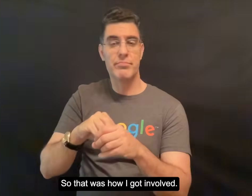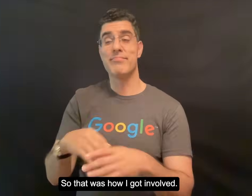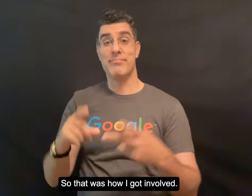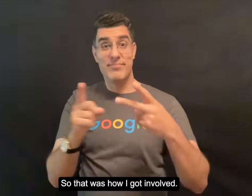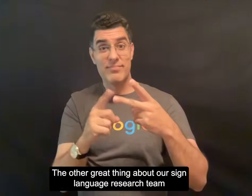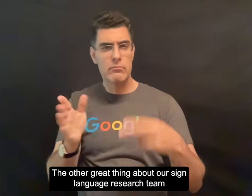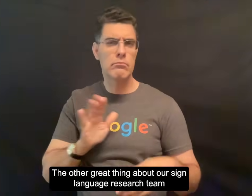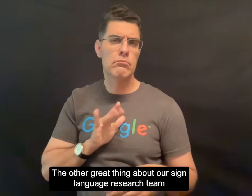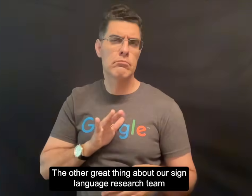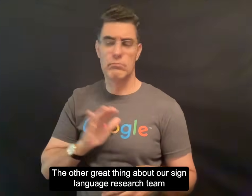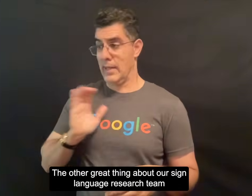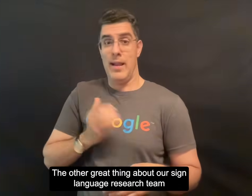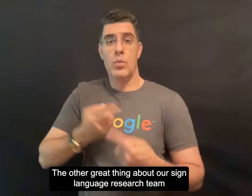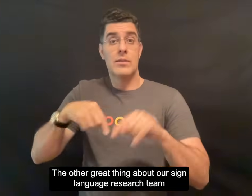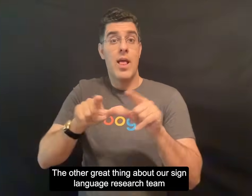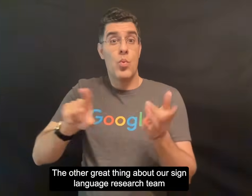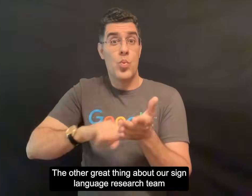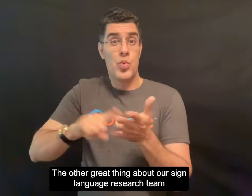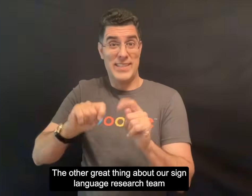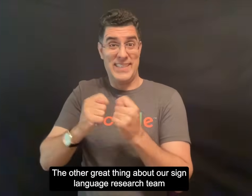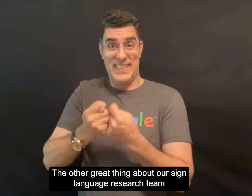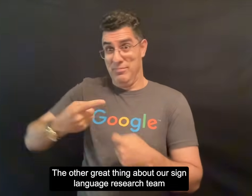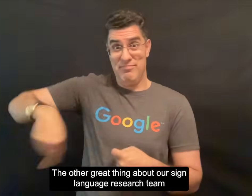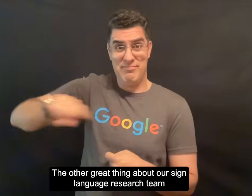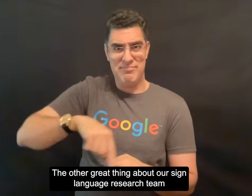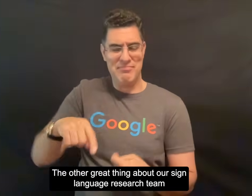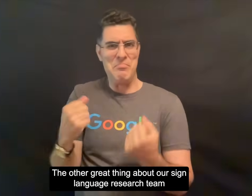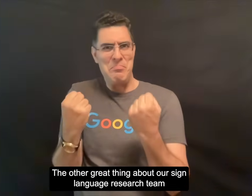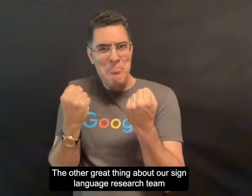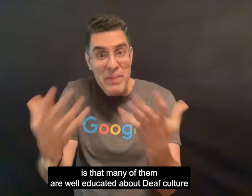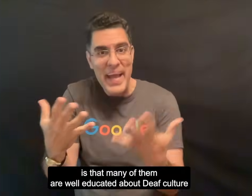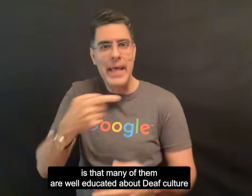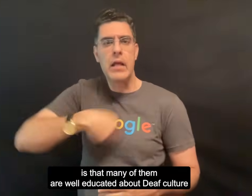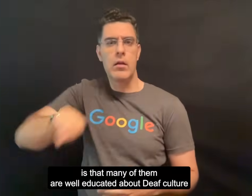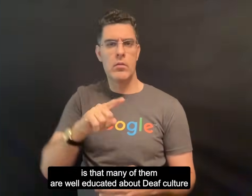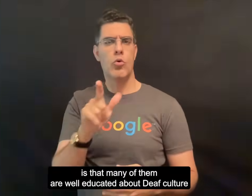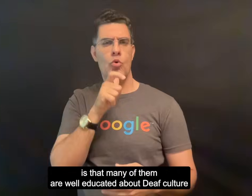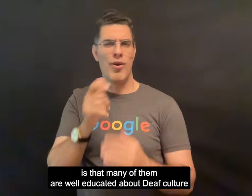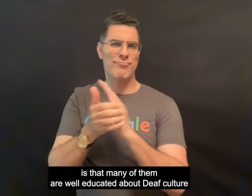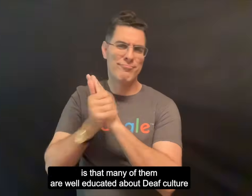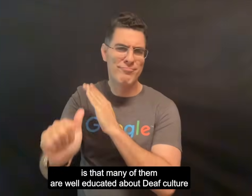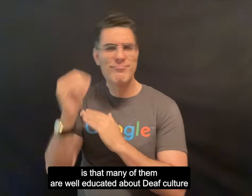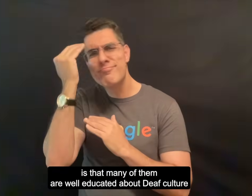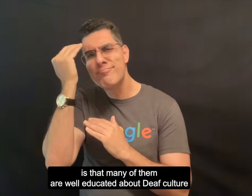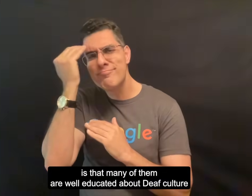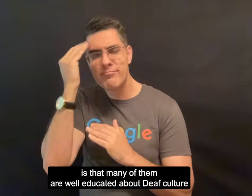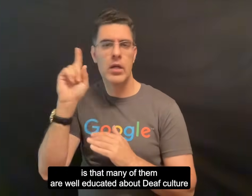involved. The other great thing about our sign language research team is that many of them are well-educated